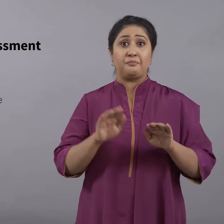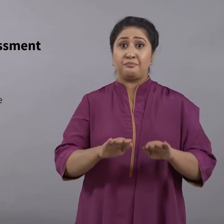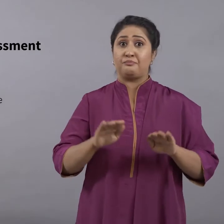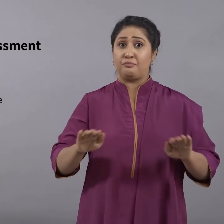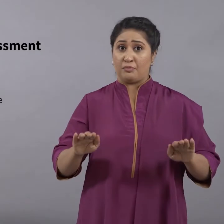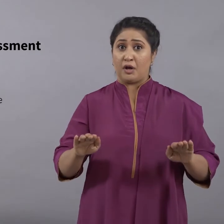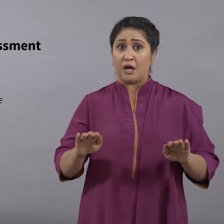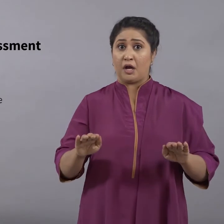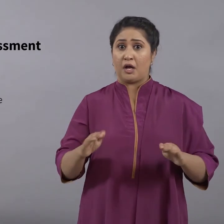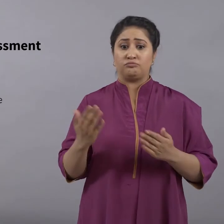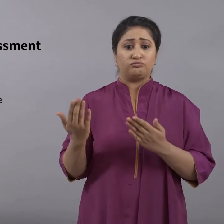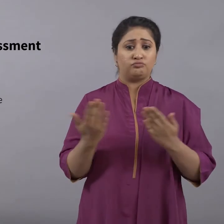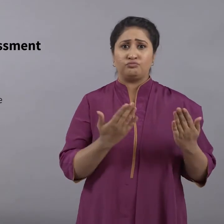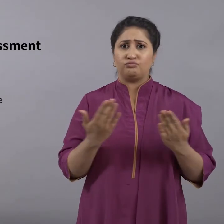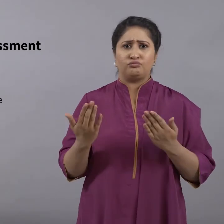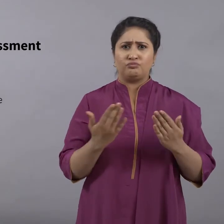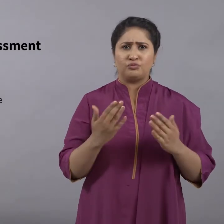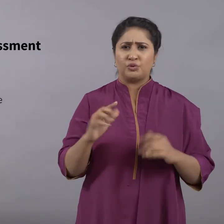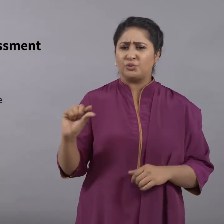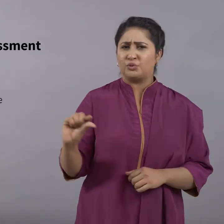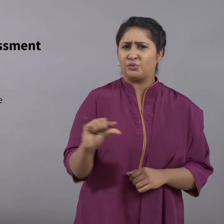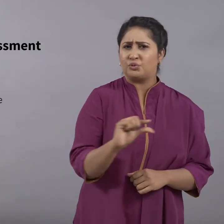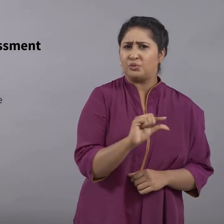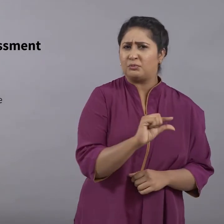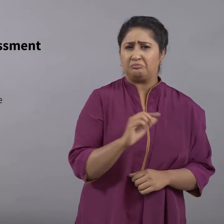If the student does not want to read the sentences